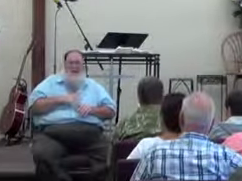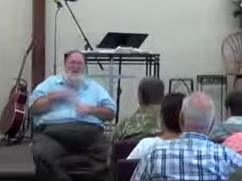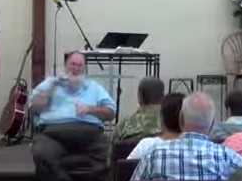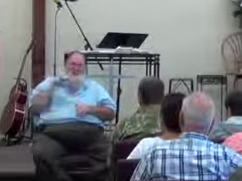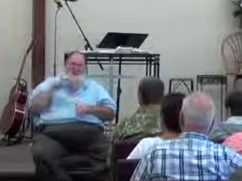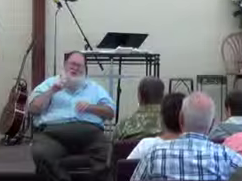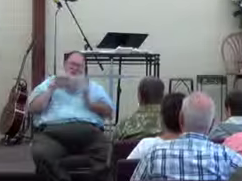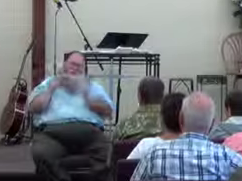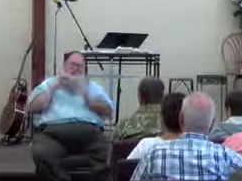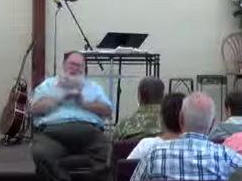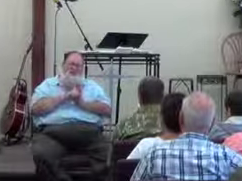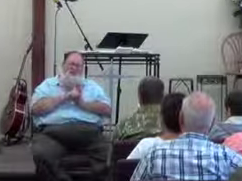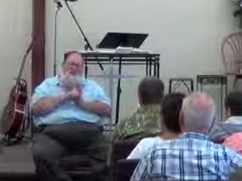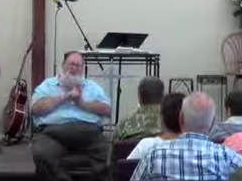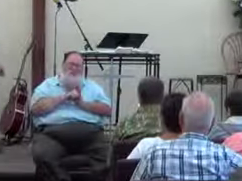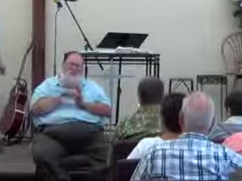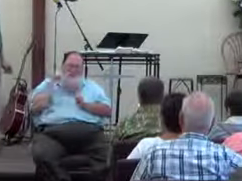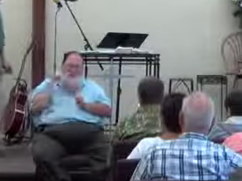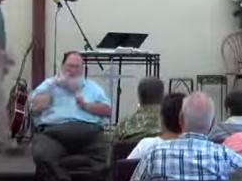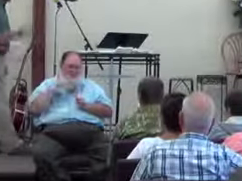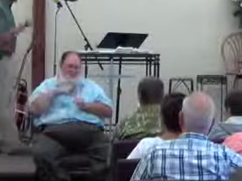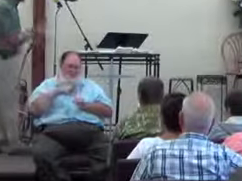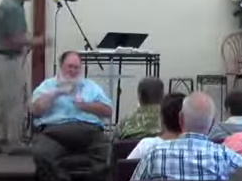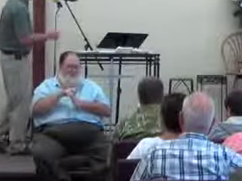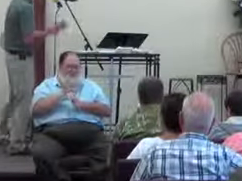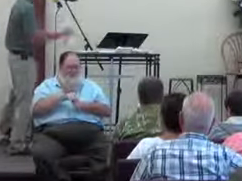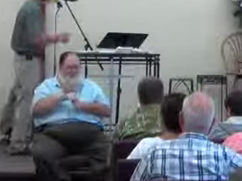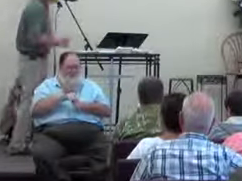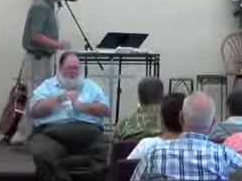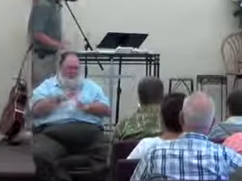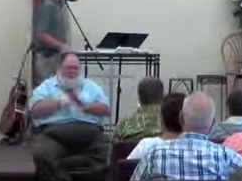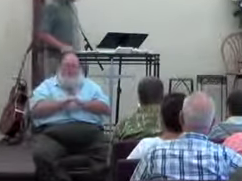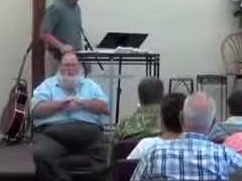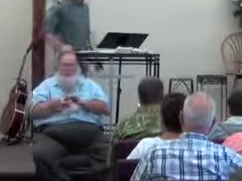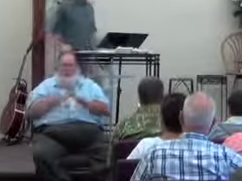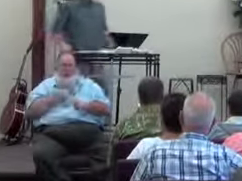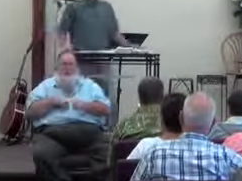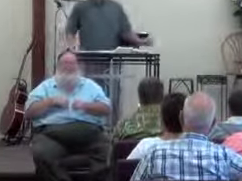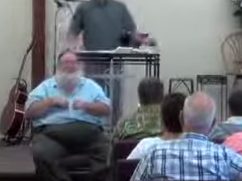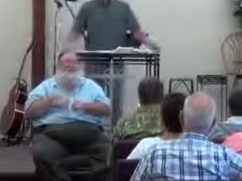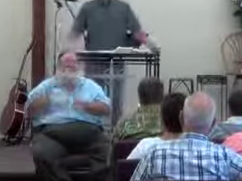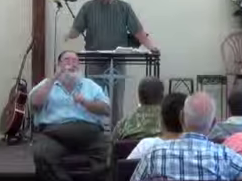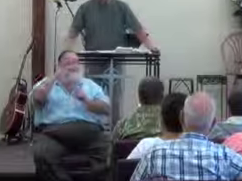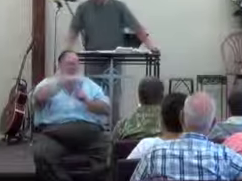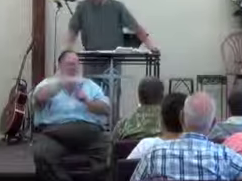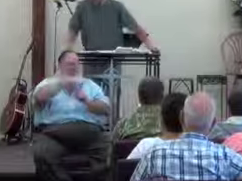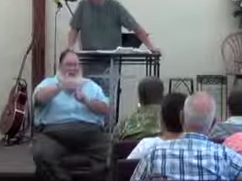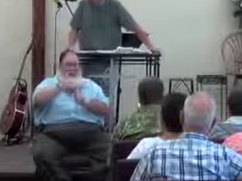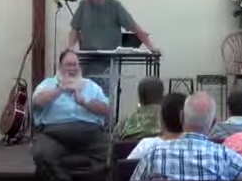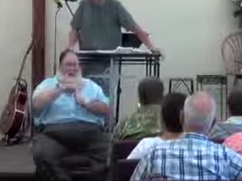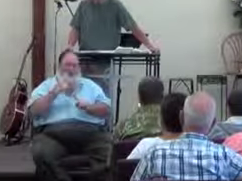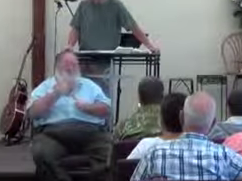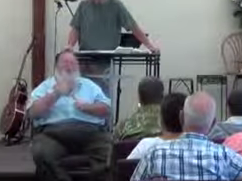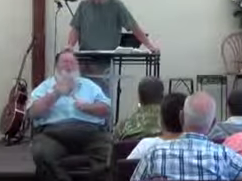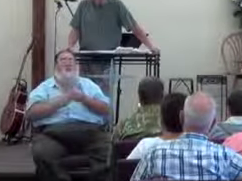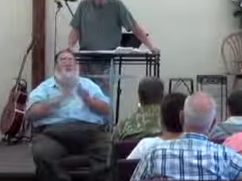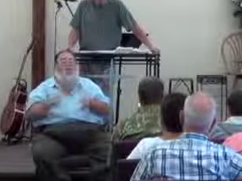himself. Somebody put him on that fence post. And the blessings that we have in life, we didn't get here by